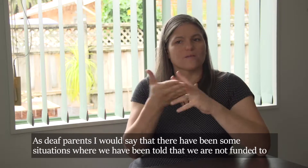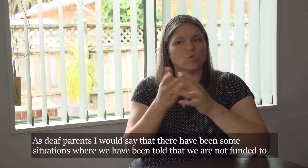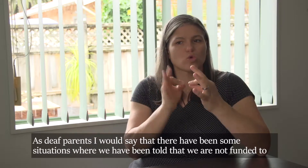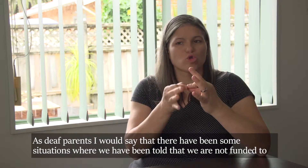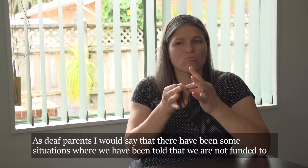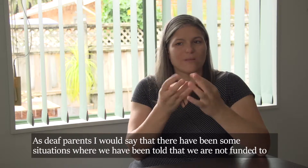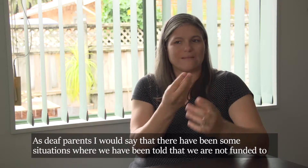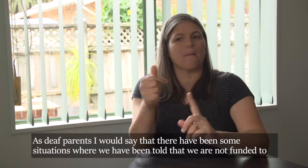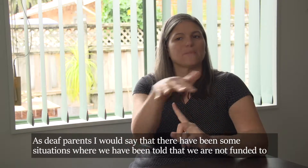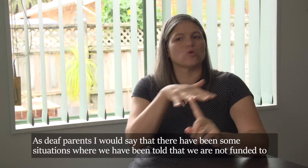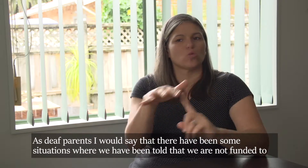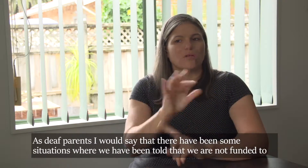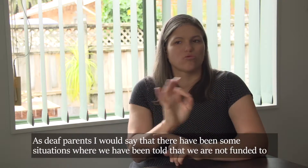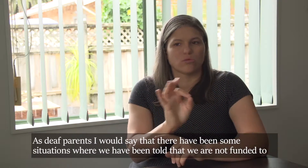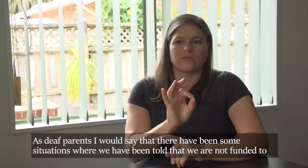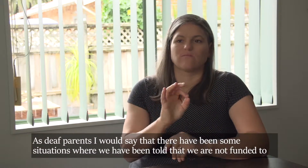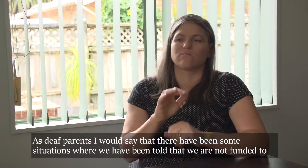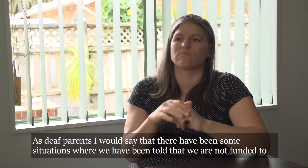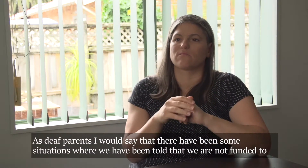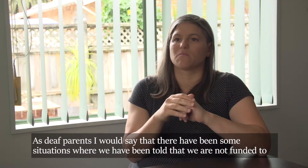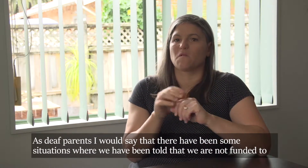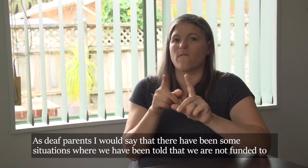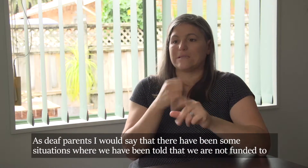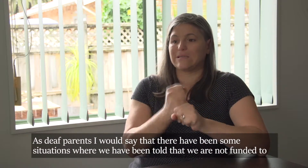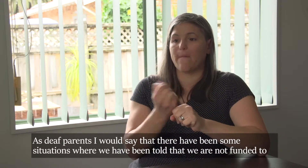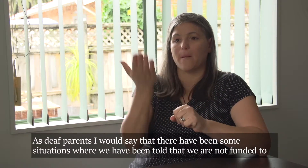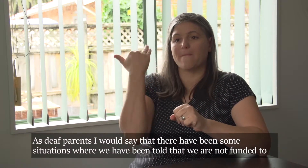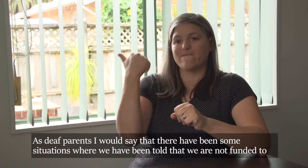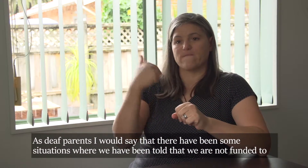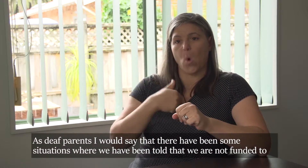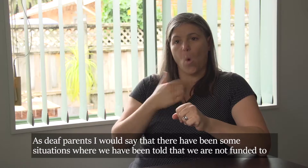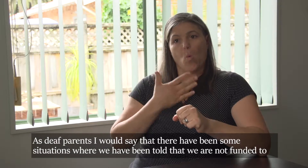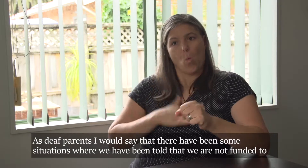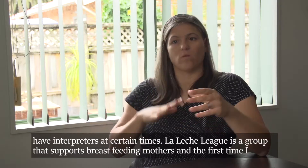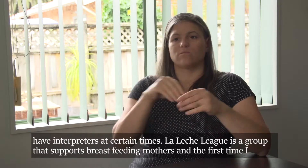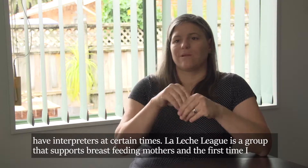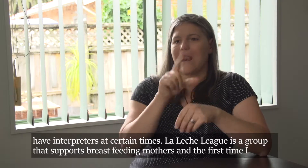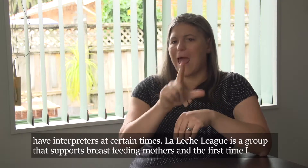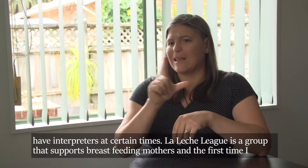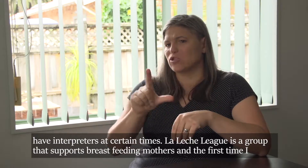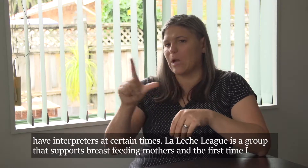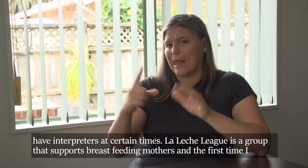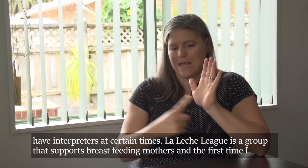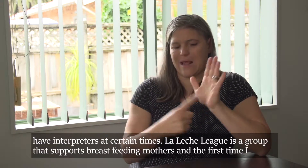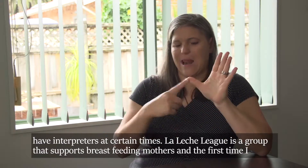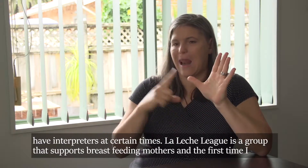situations where we've been told that we are not funded to have interpreters at